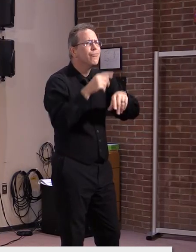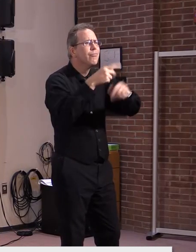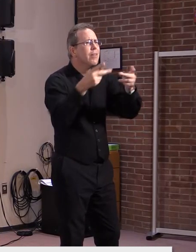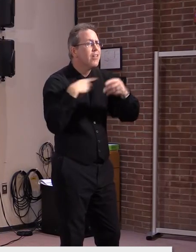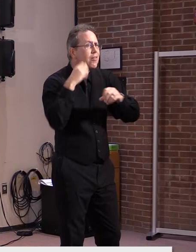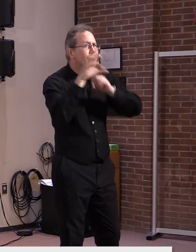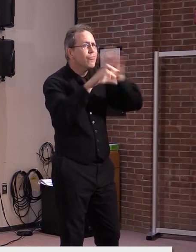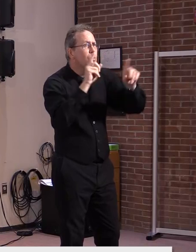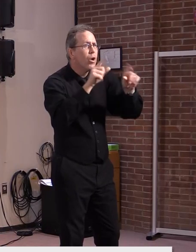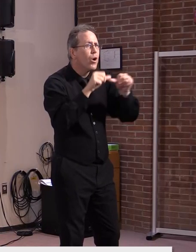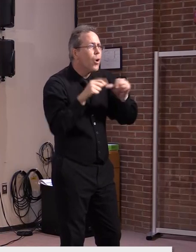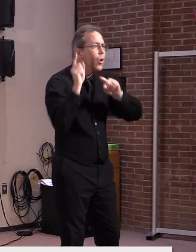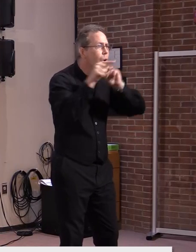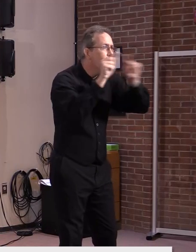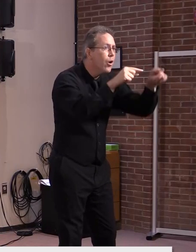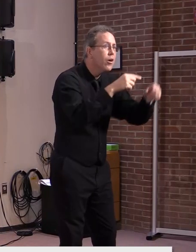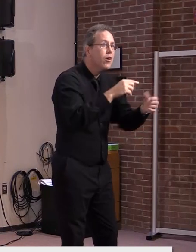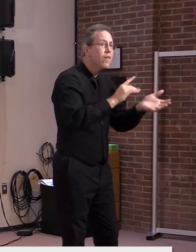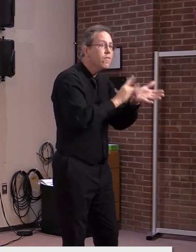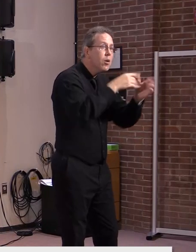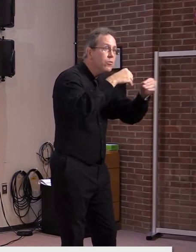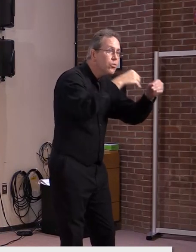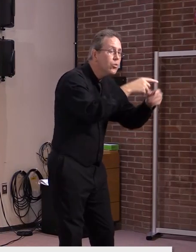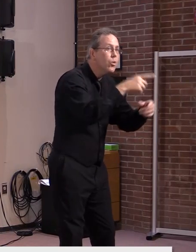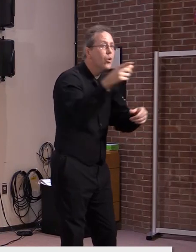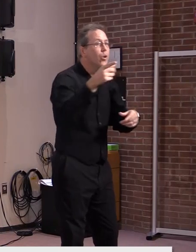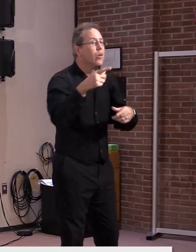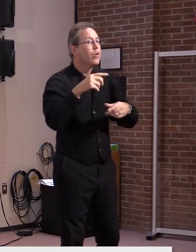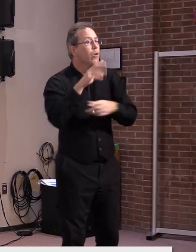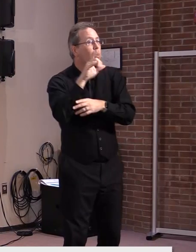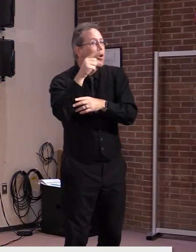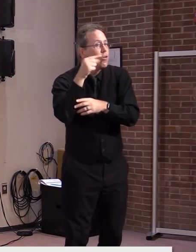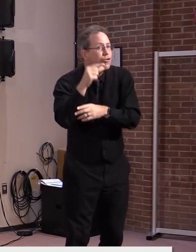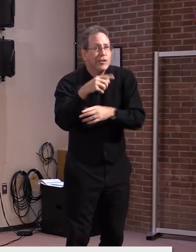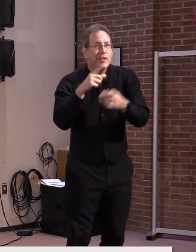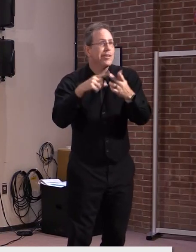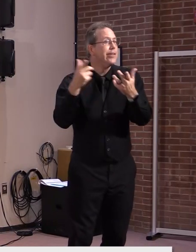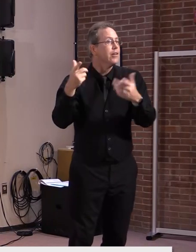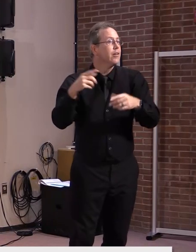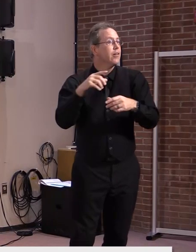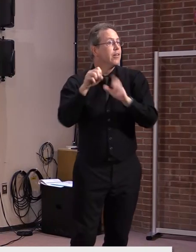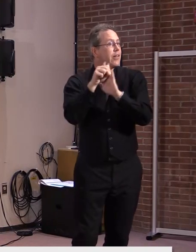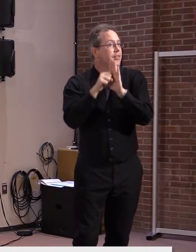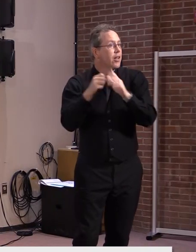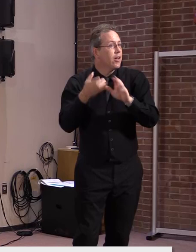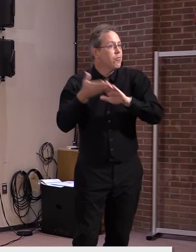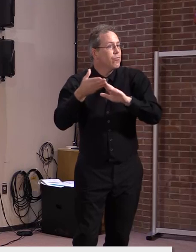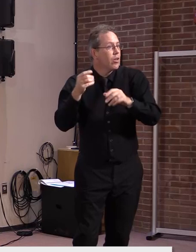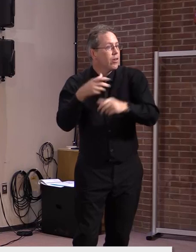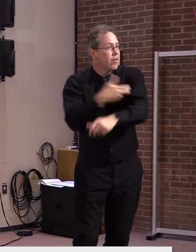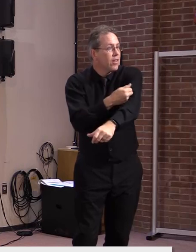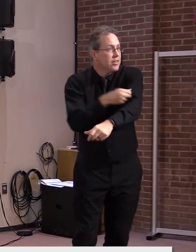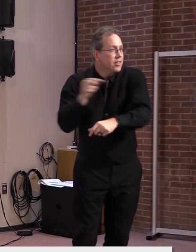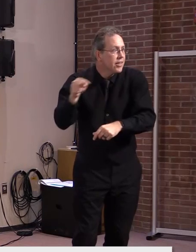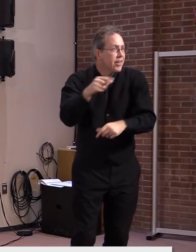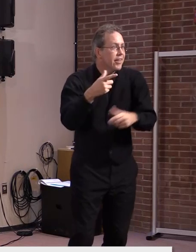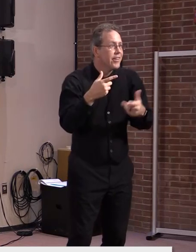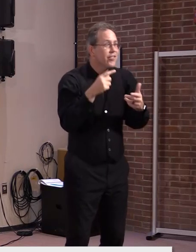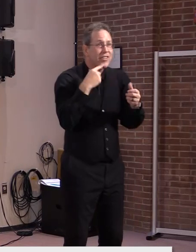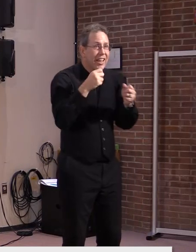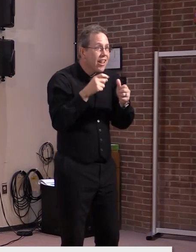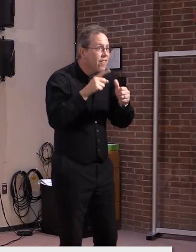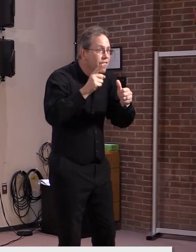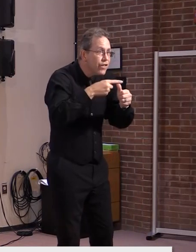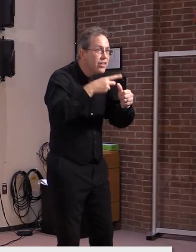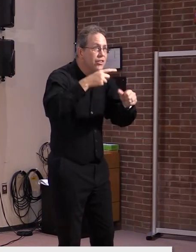providers to get vaccinated. Whether you need the initial vaccine or you're ready for your booster, please make an appointment to